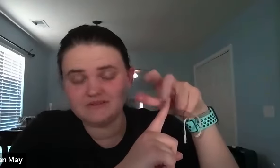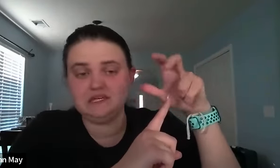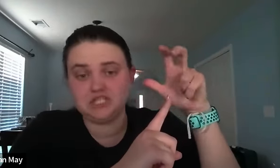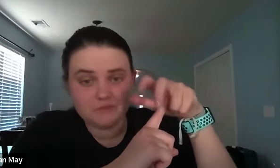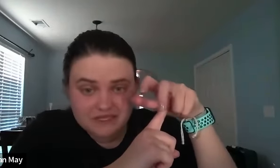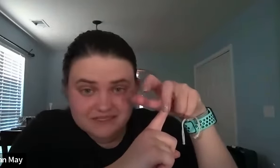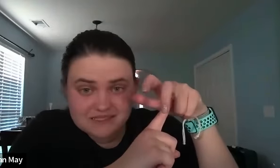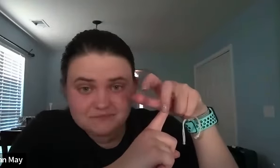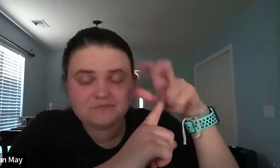like champions.